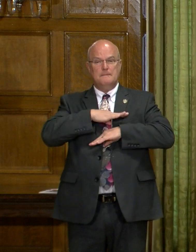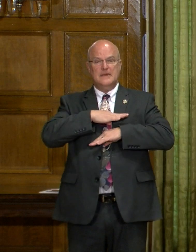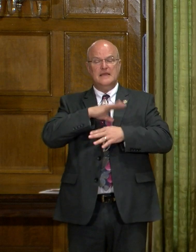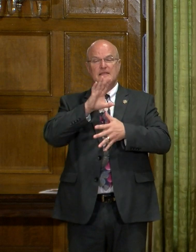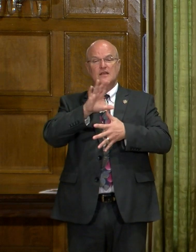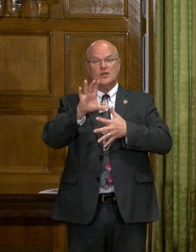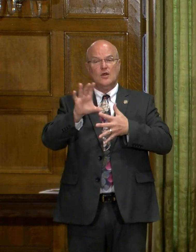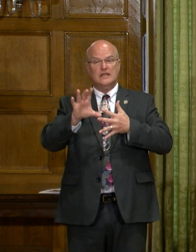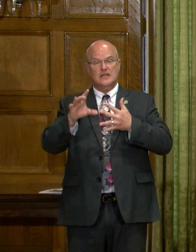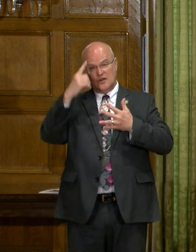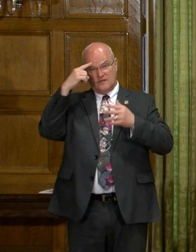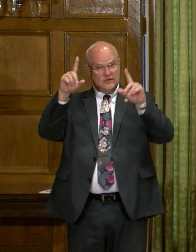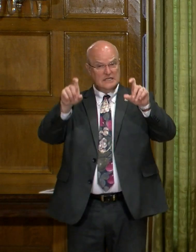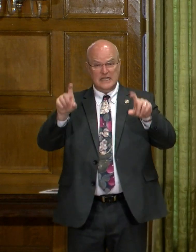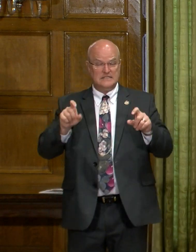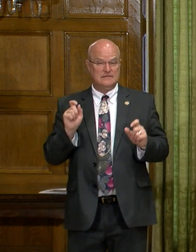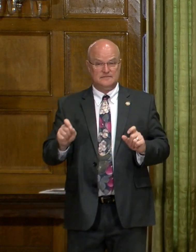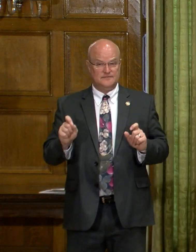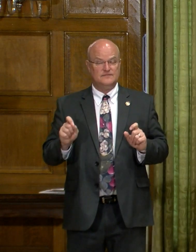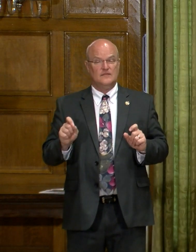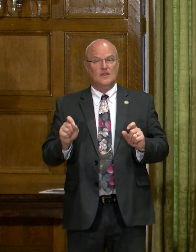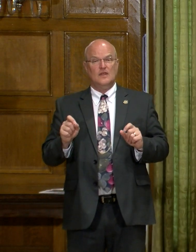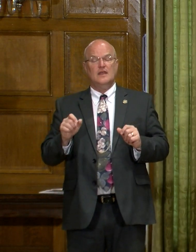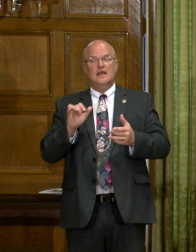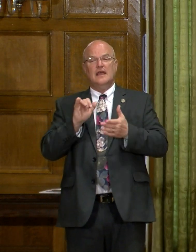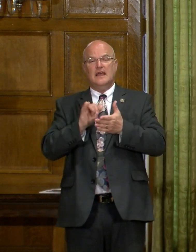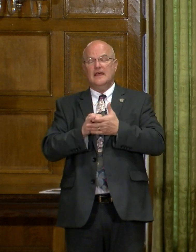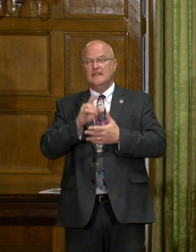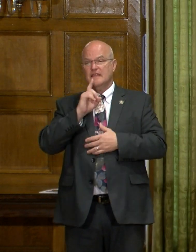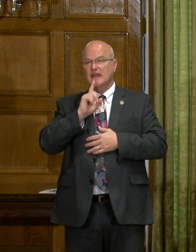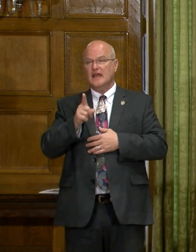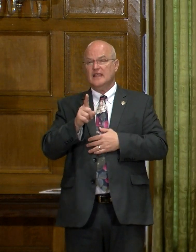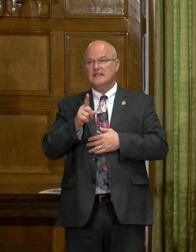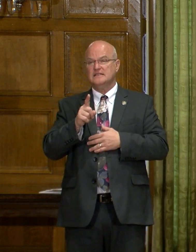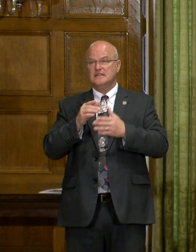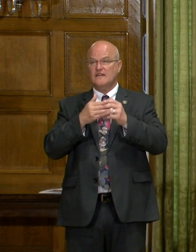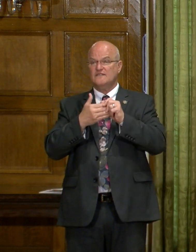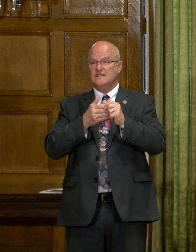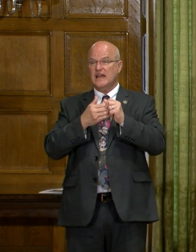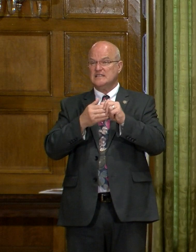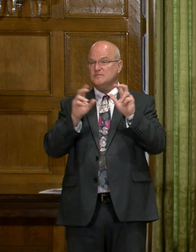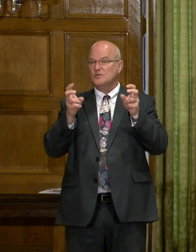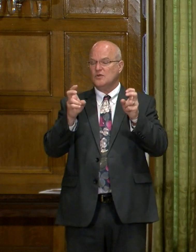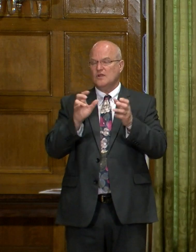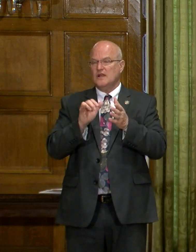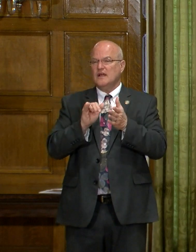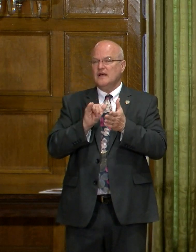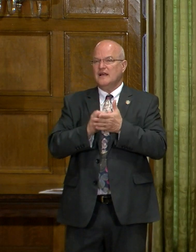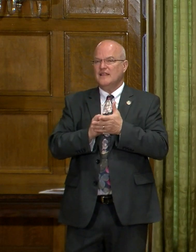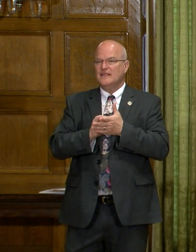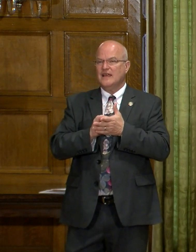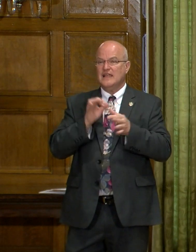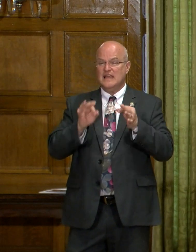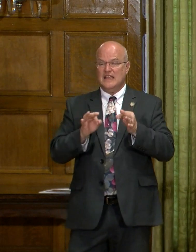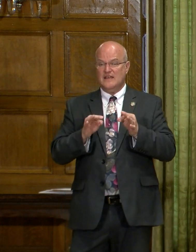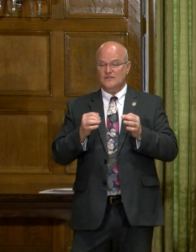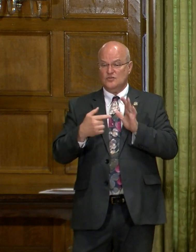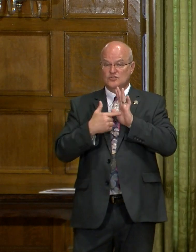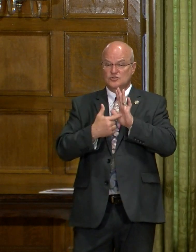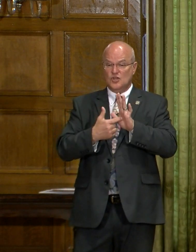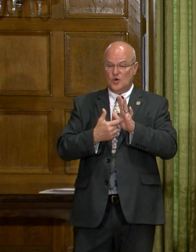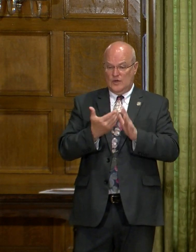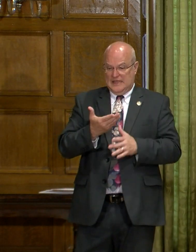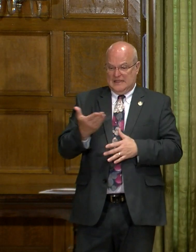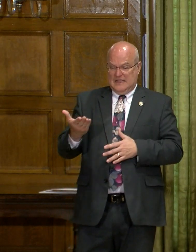the criteria for testing, which is flexible in the sense that if you're